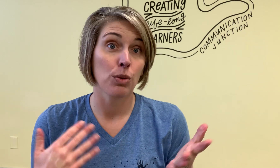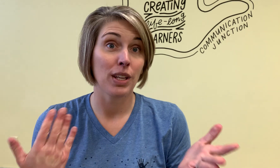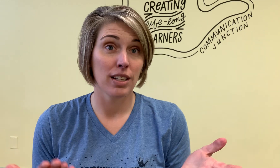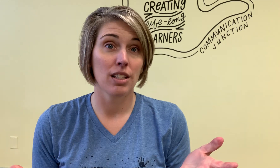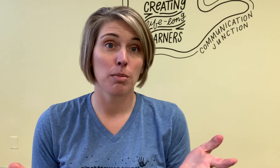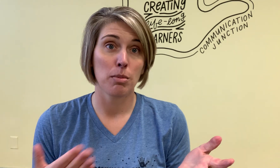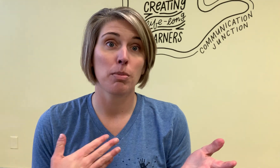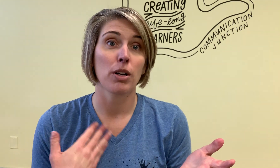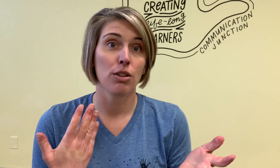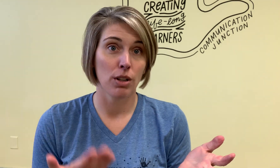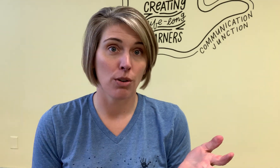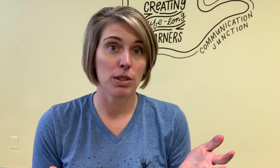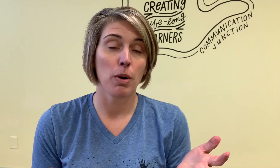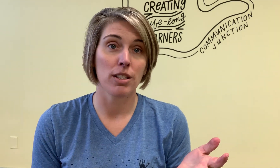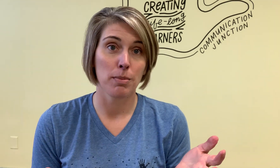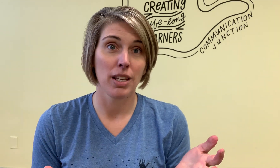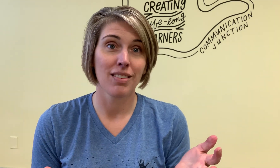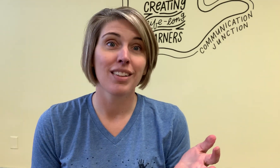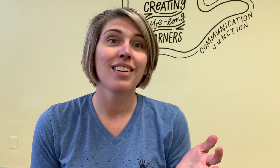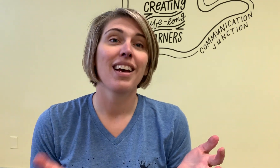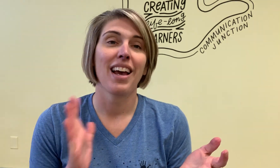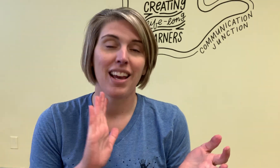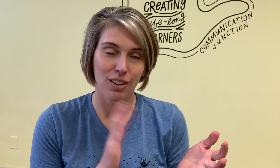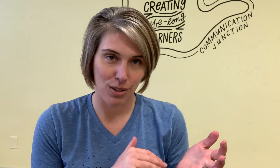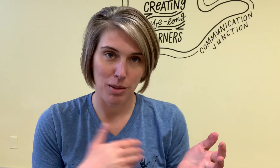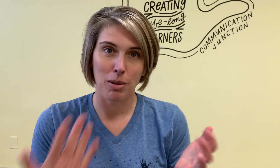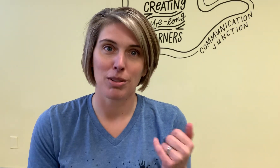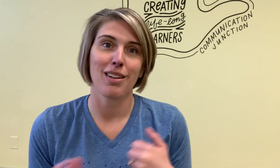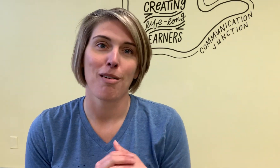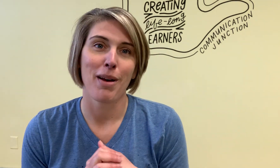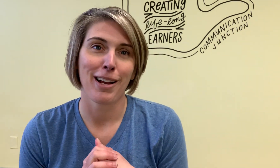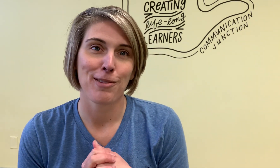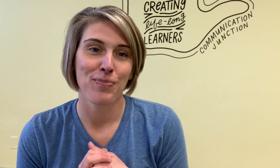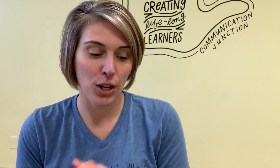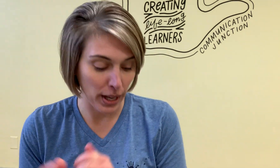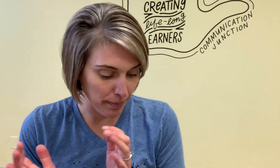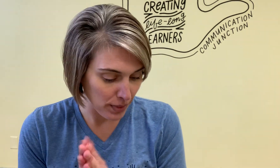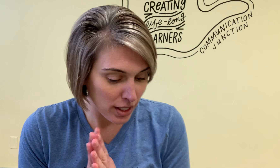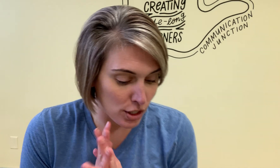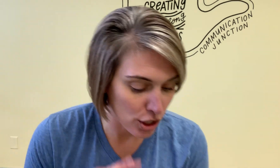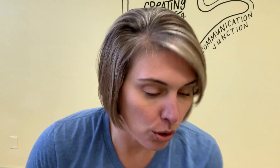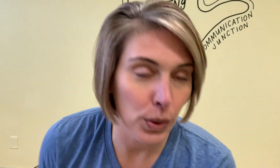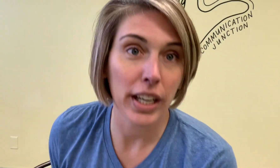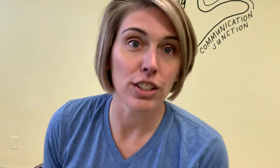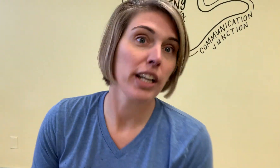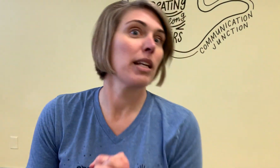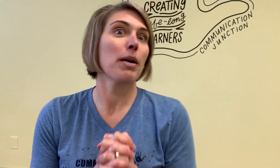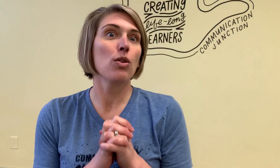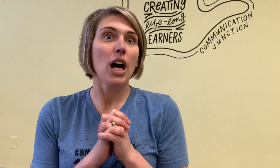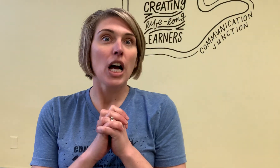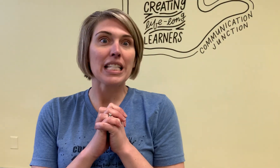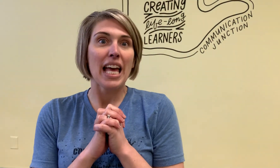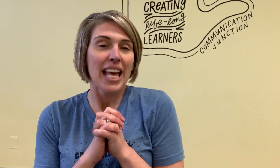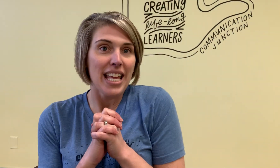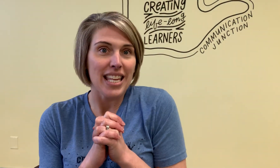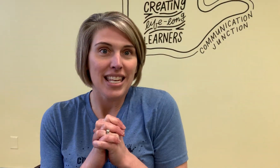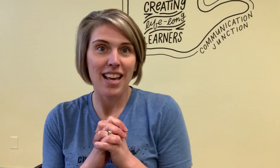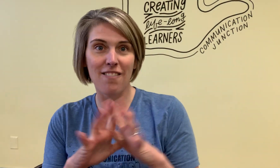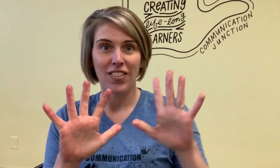get to the bubble part, you can always pause me and go get the bubbles and come back. Okay, so we are talking about 10